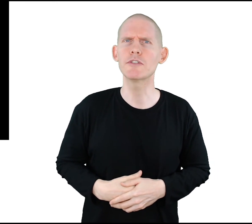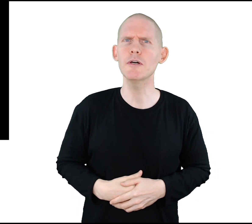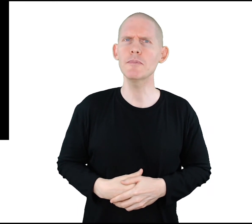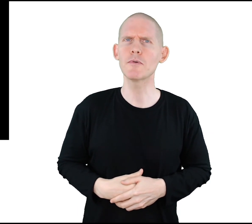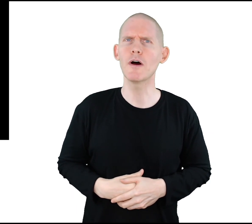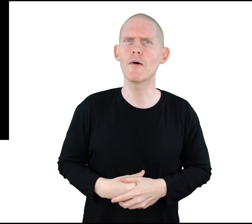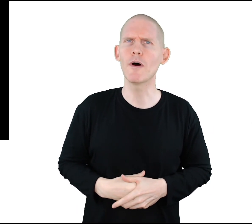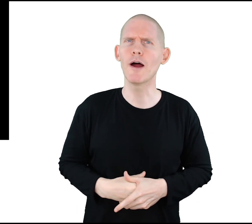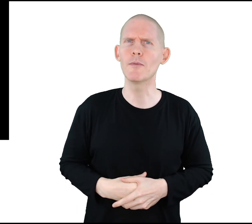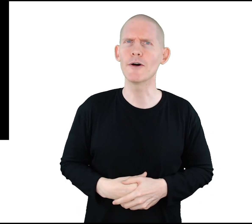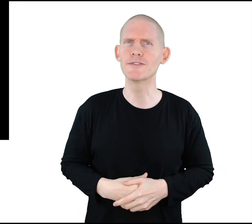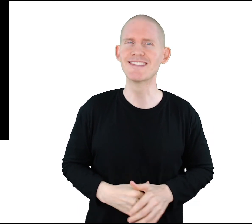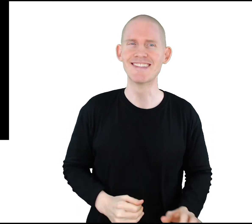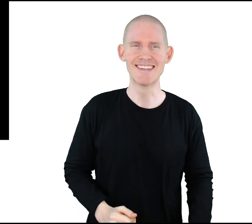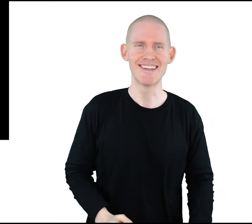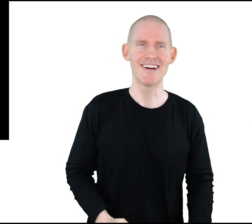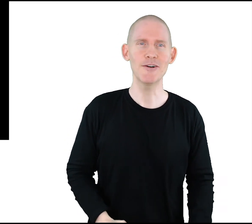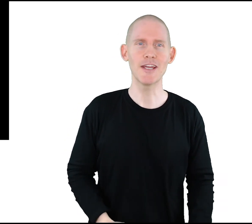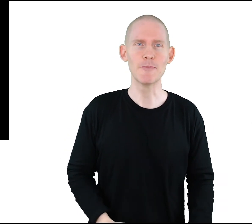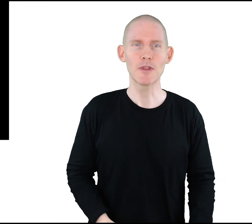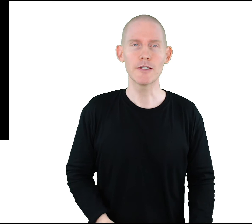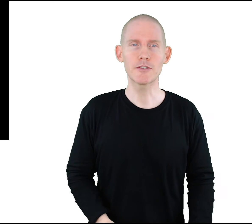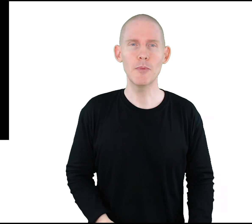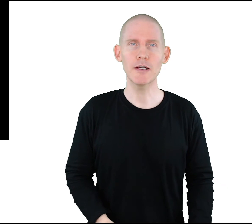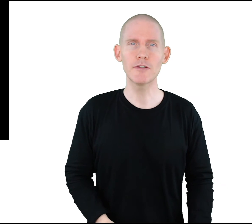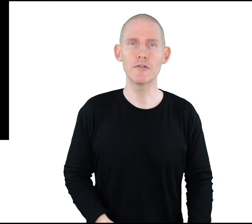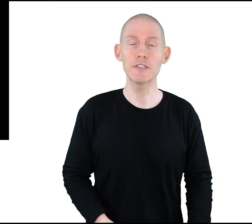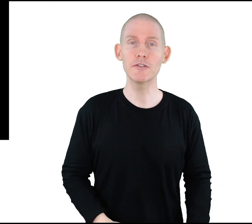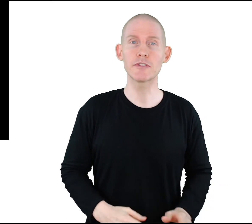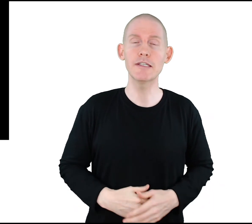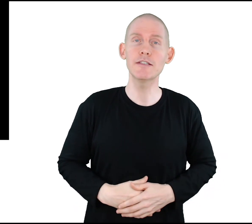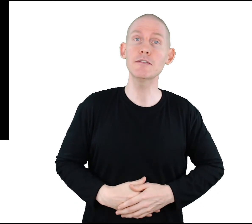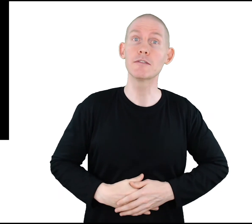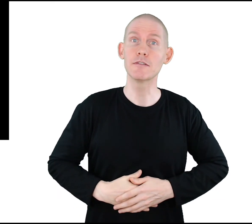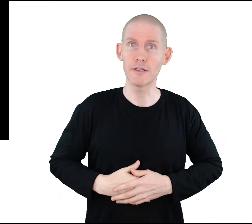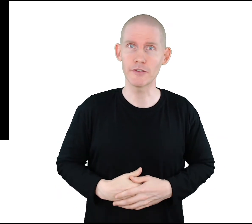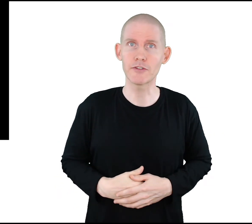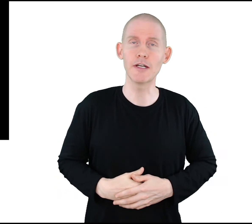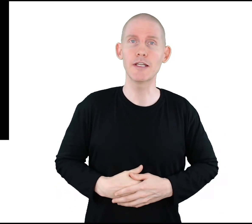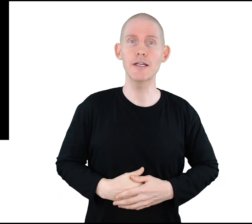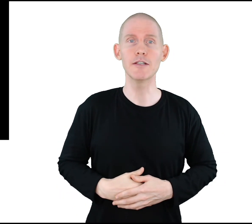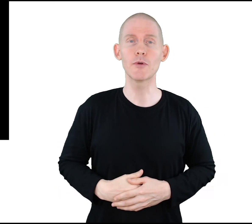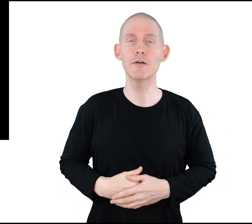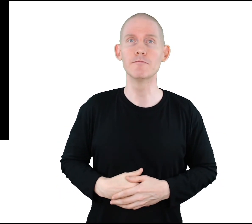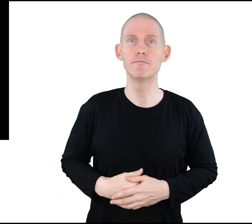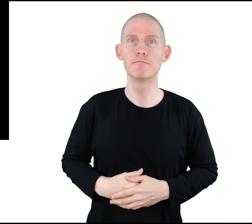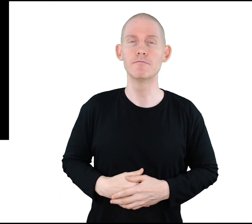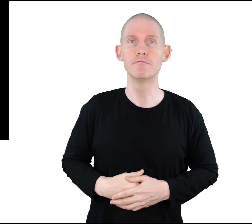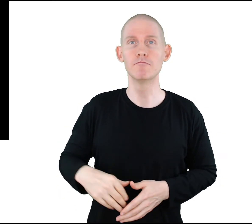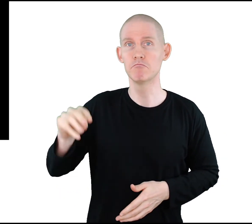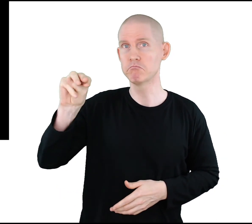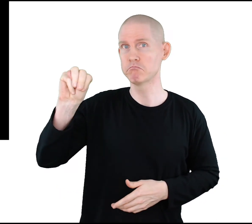up the eyebrows. Okay, let's go back to the original sentence. Let's sign it again. Here we go.